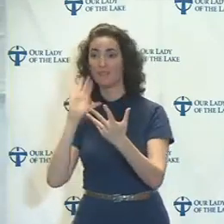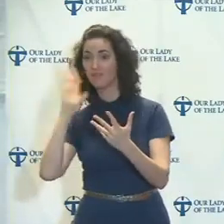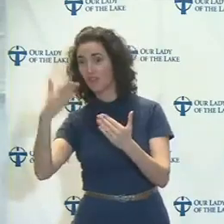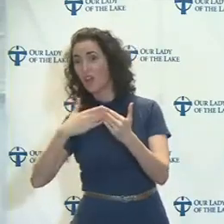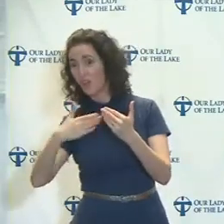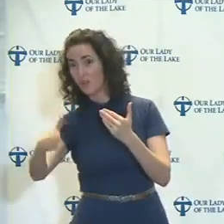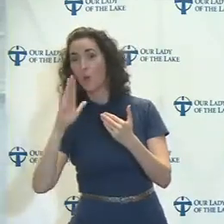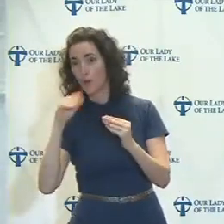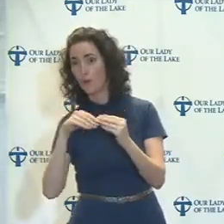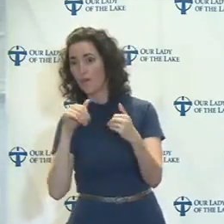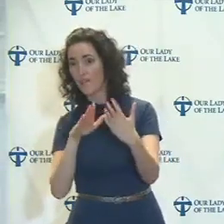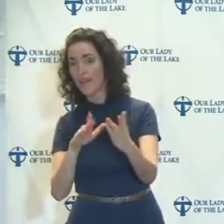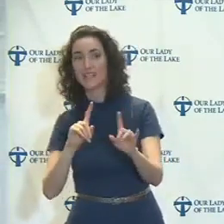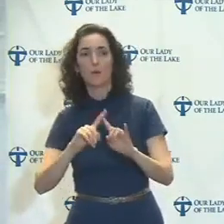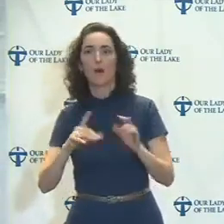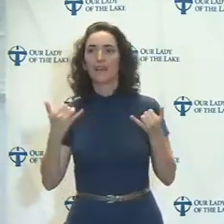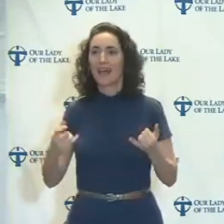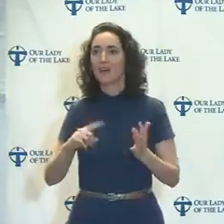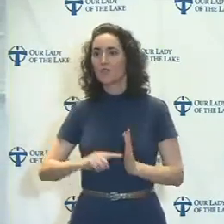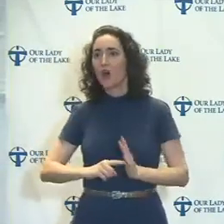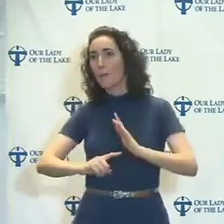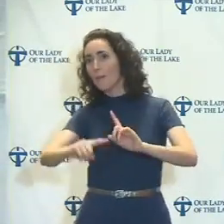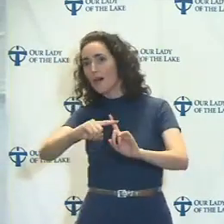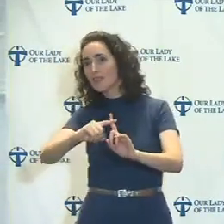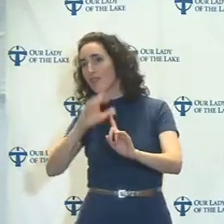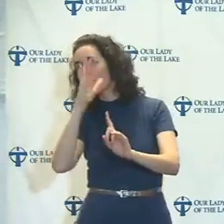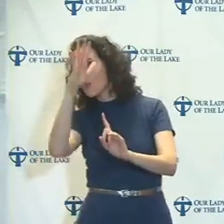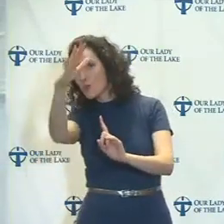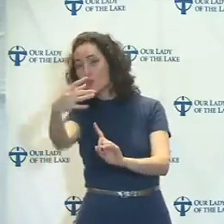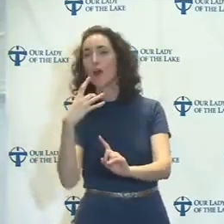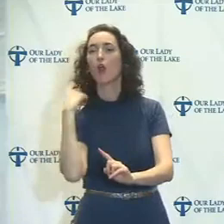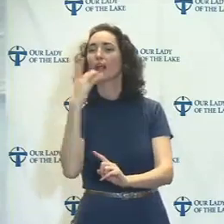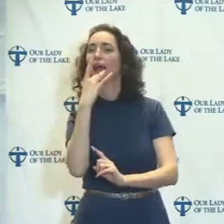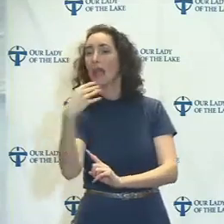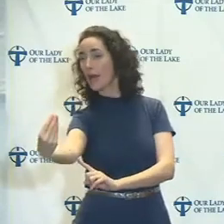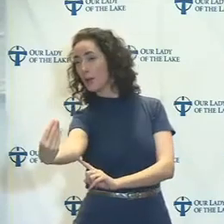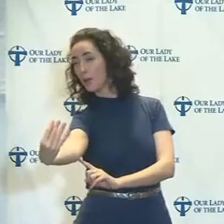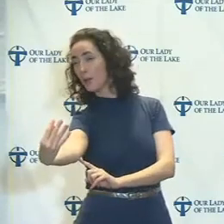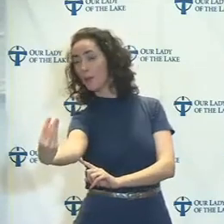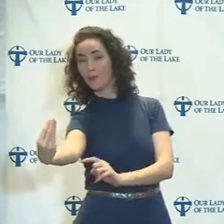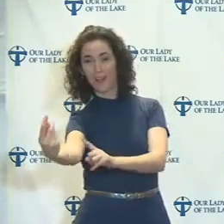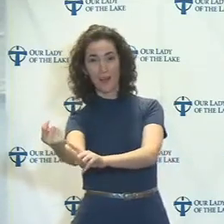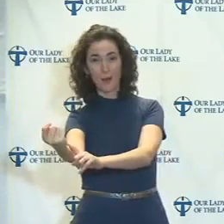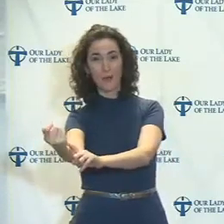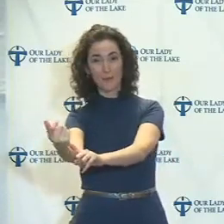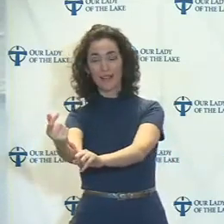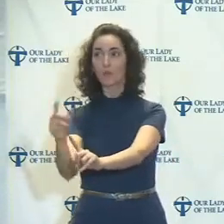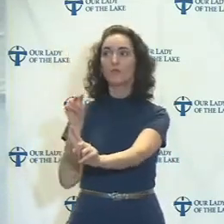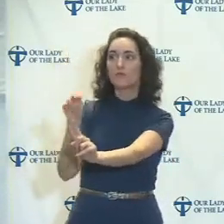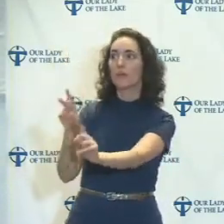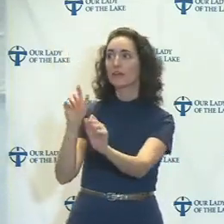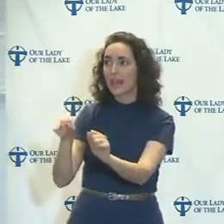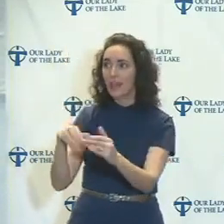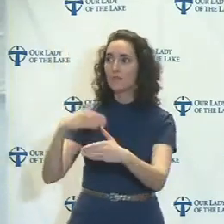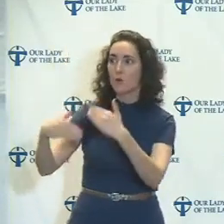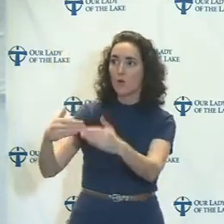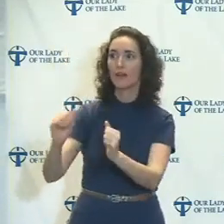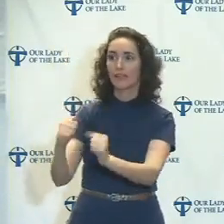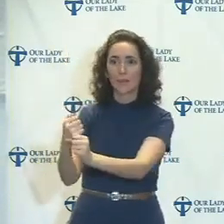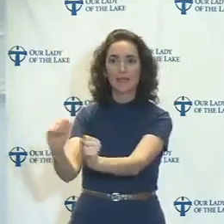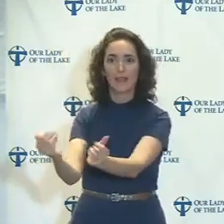is around the corner. We're beginning to see the options that we have in order to move forward and to be safe.